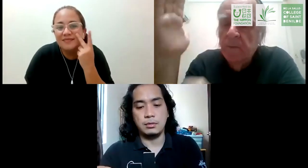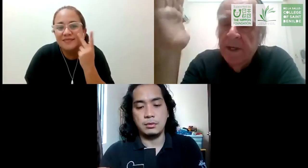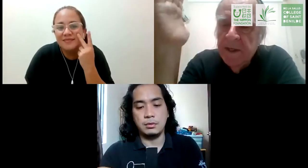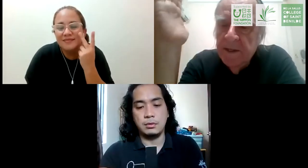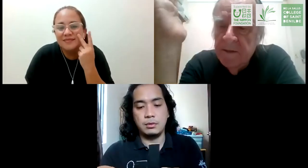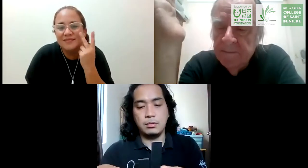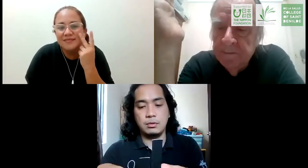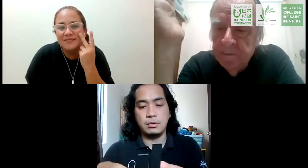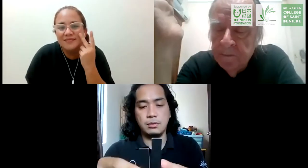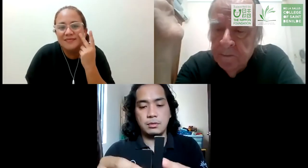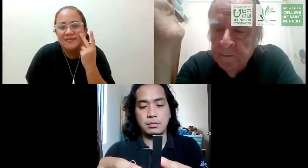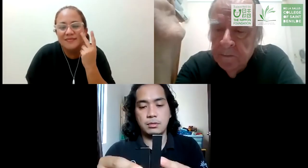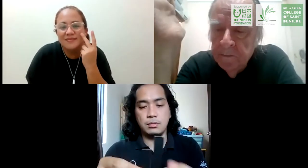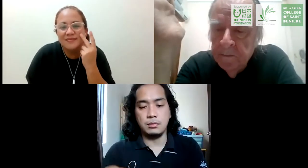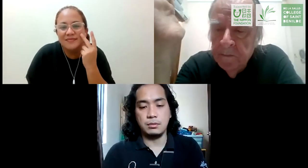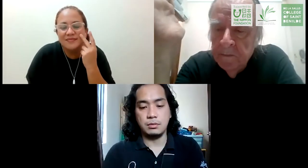sideways is.